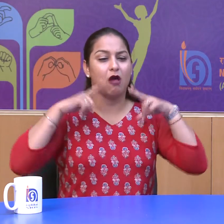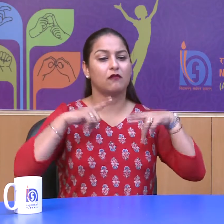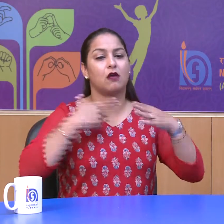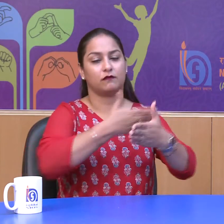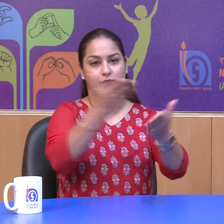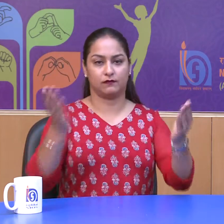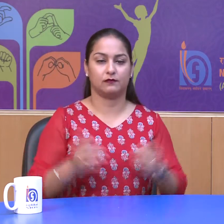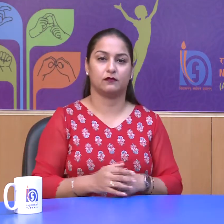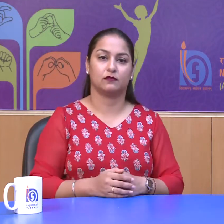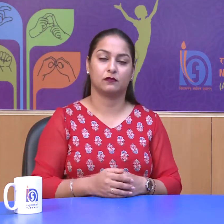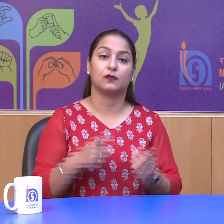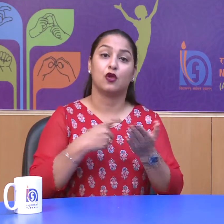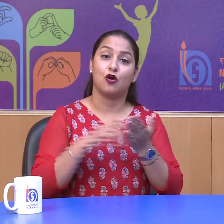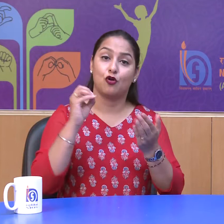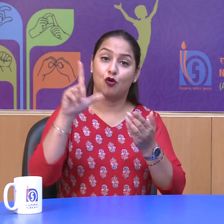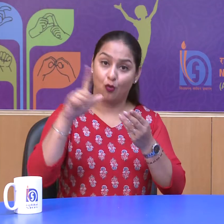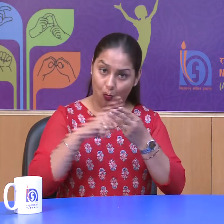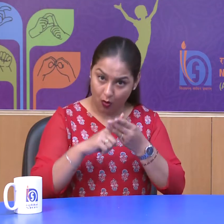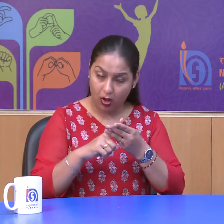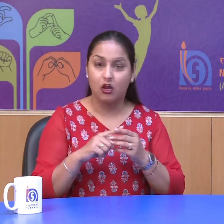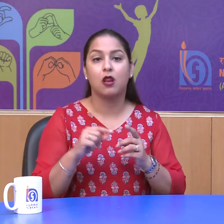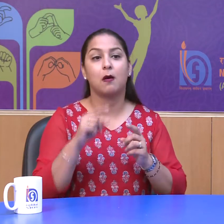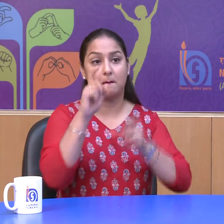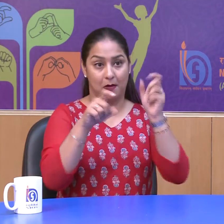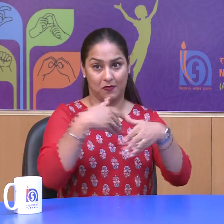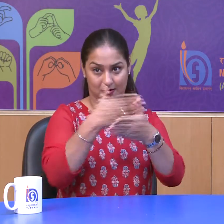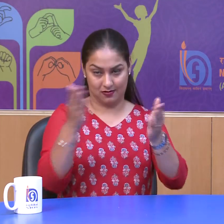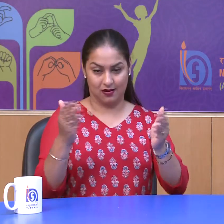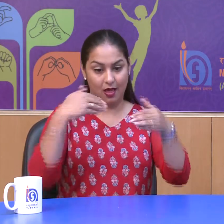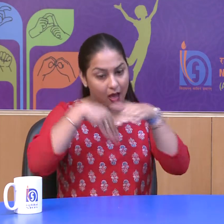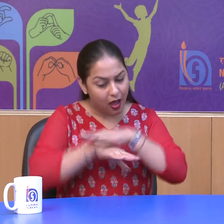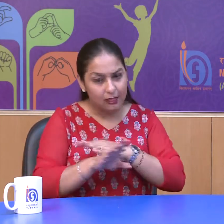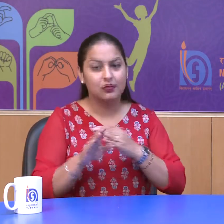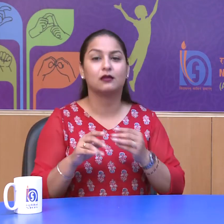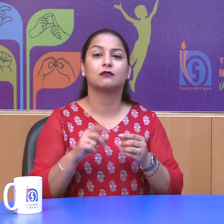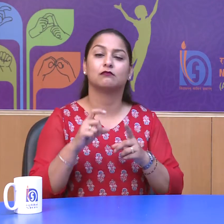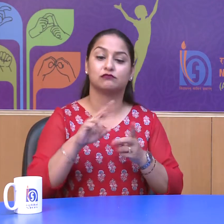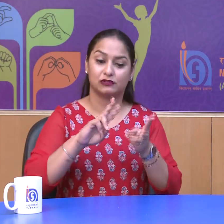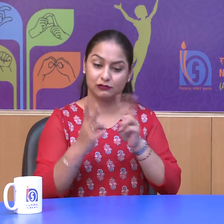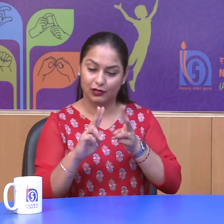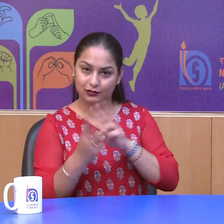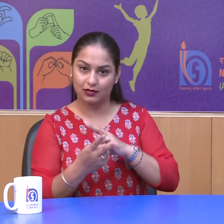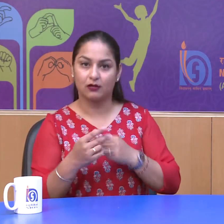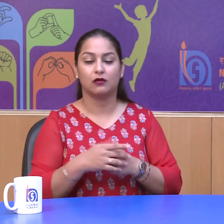The role of public opinion in a democracy can hardly be ignored.